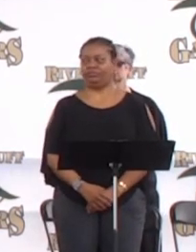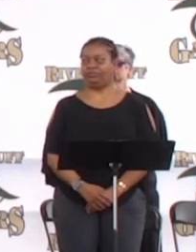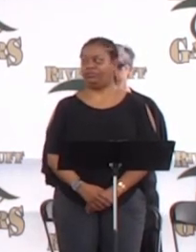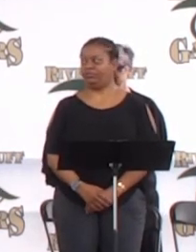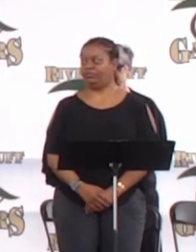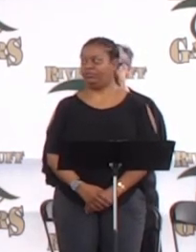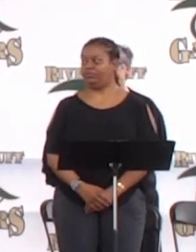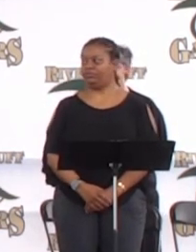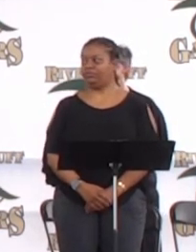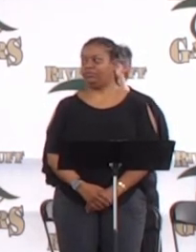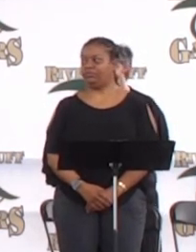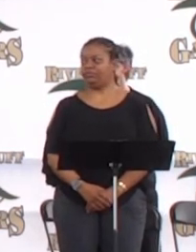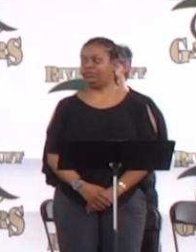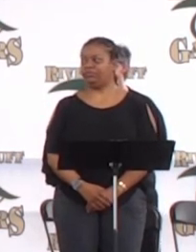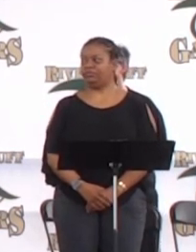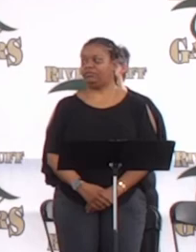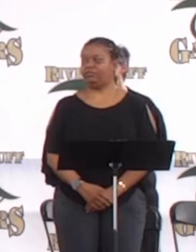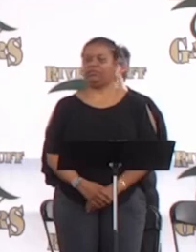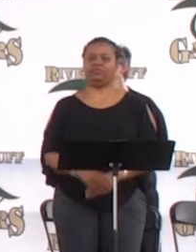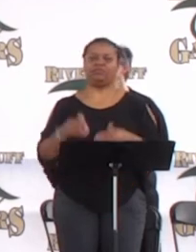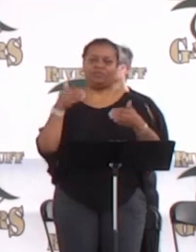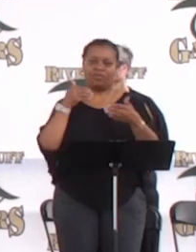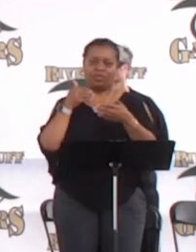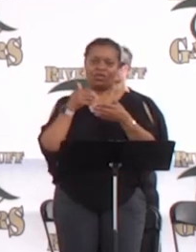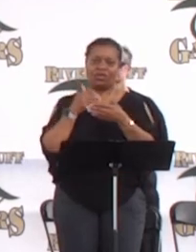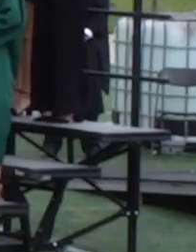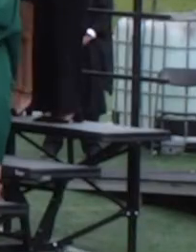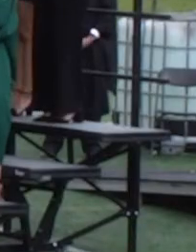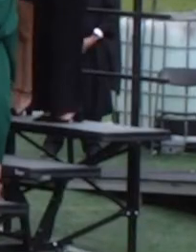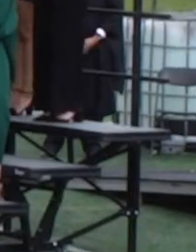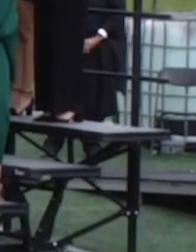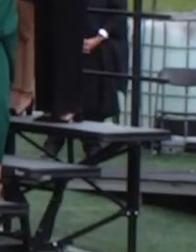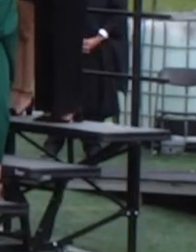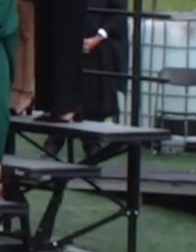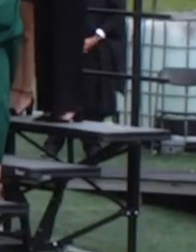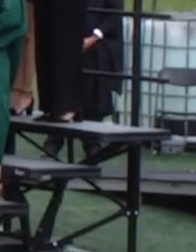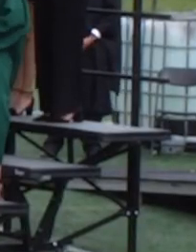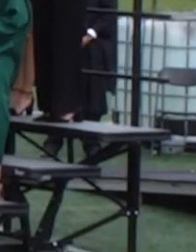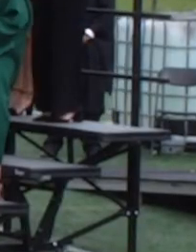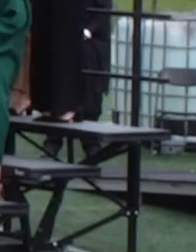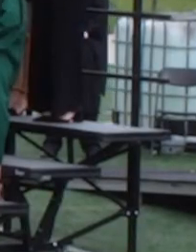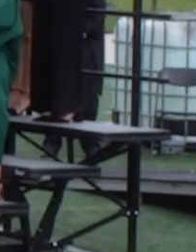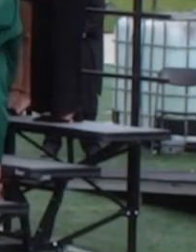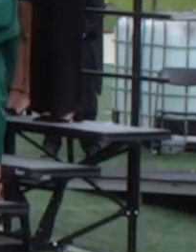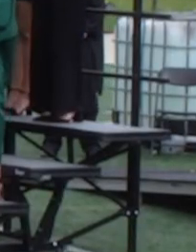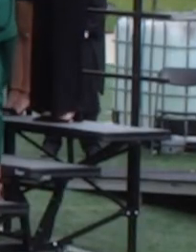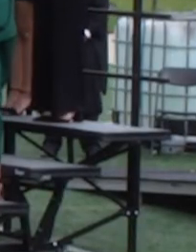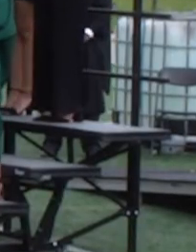Near the banks of summer.